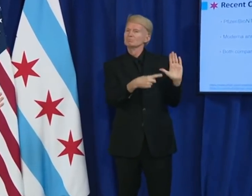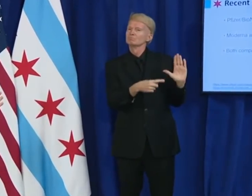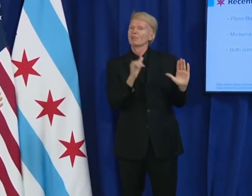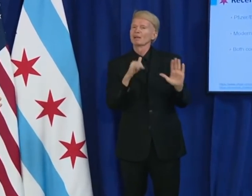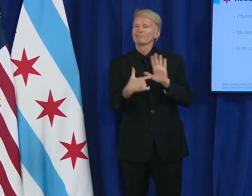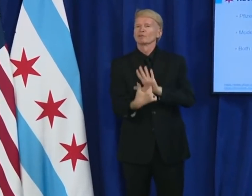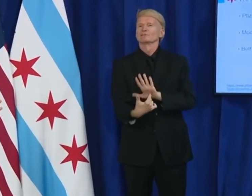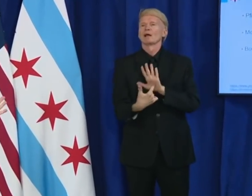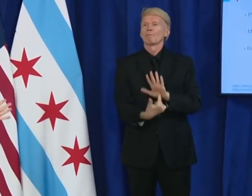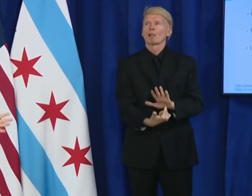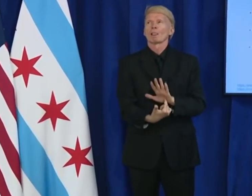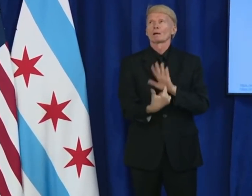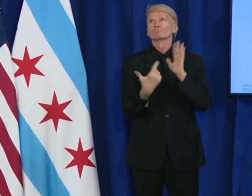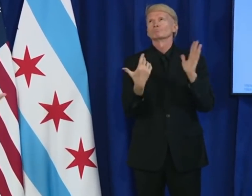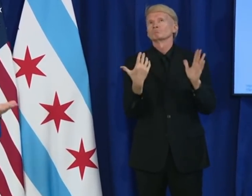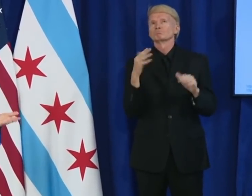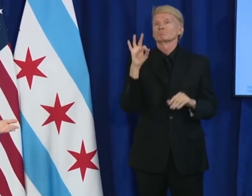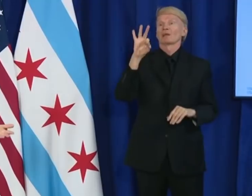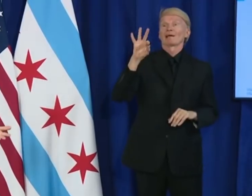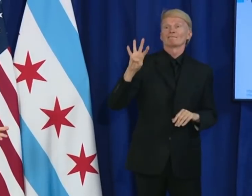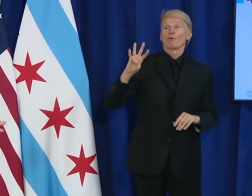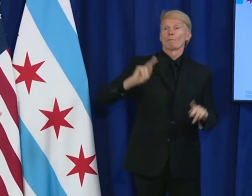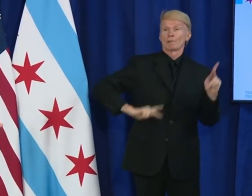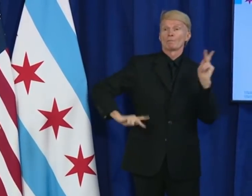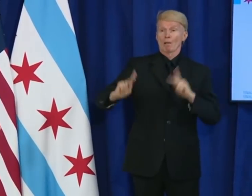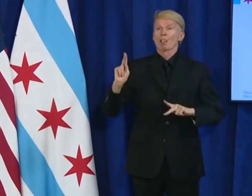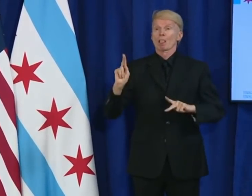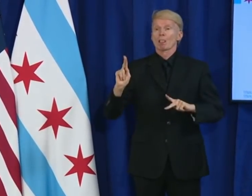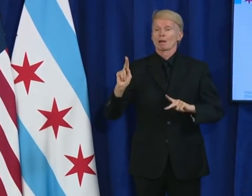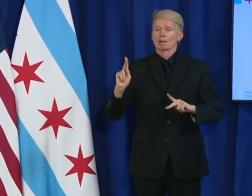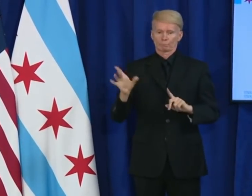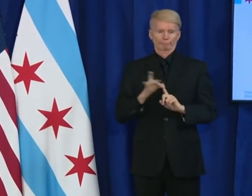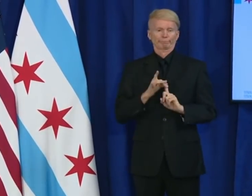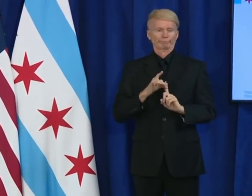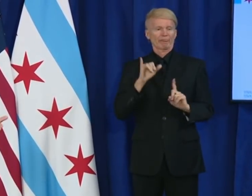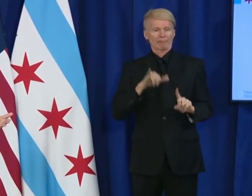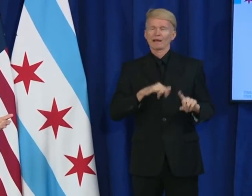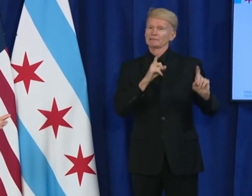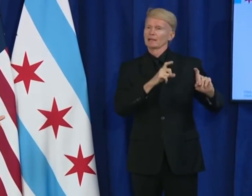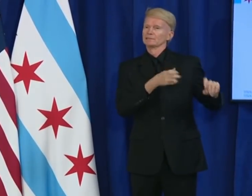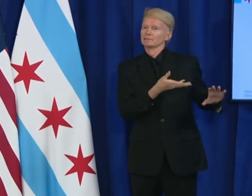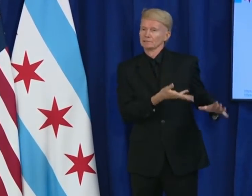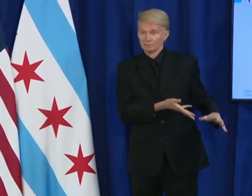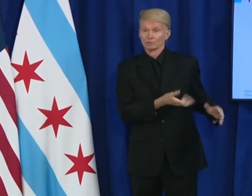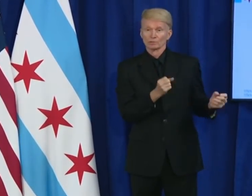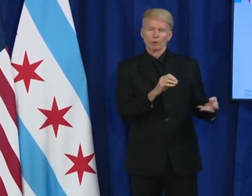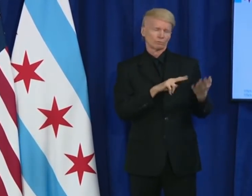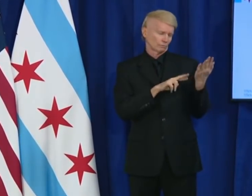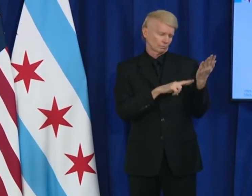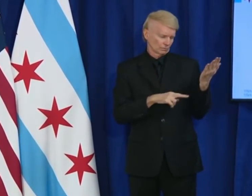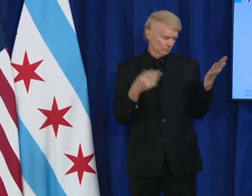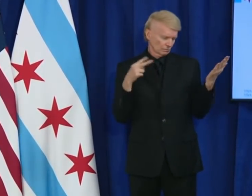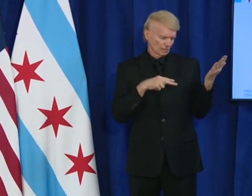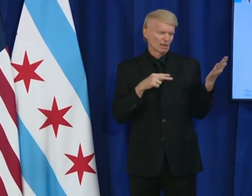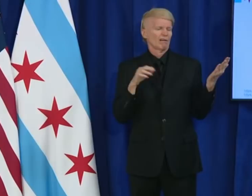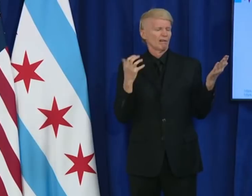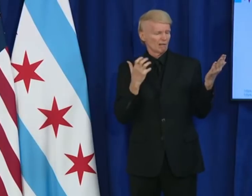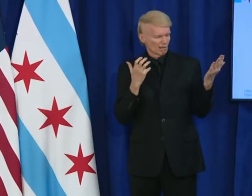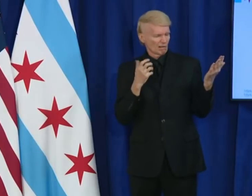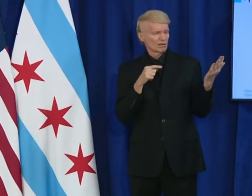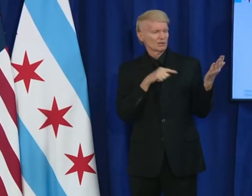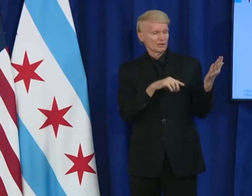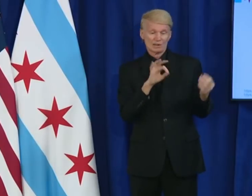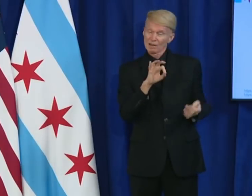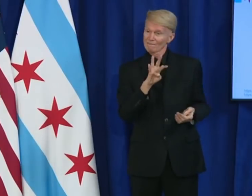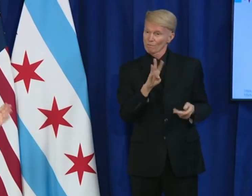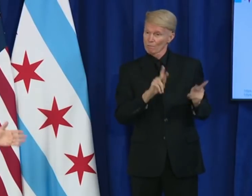for example, 94 people get COVID in this trial. And they look and they say, wow, out of those